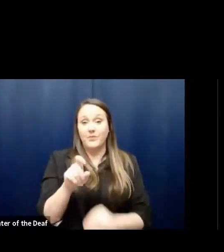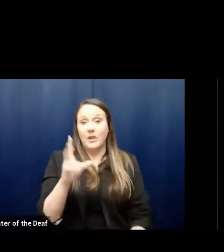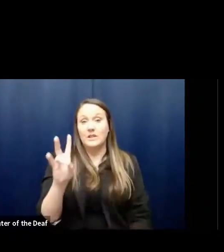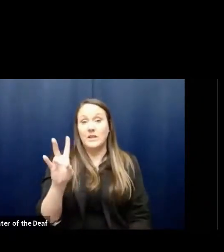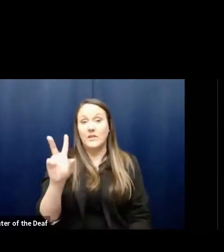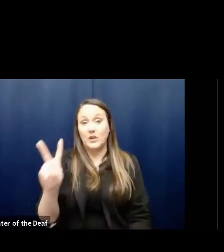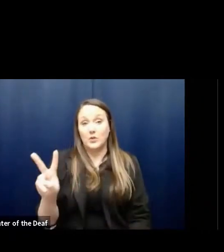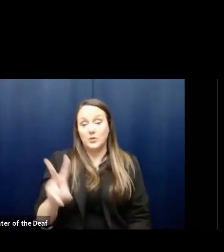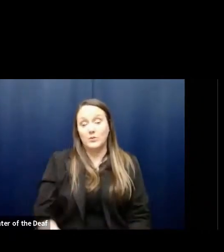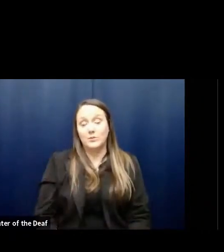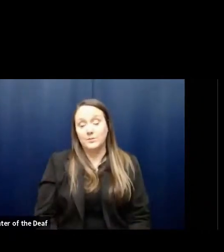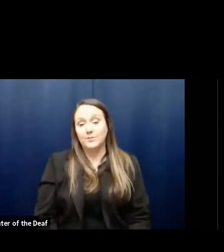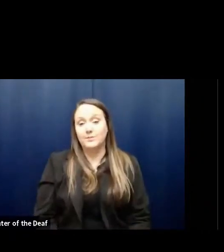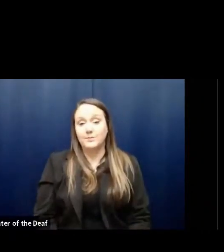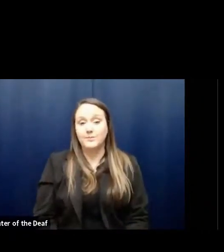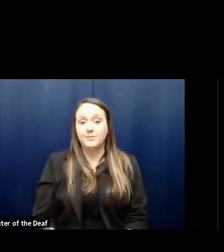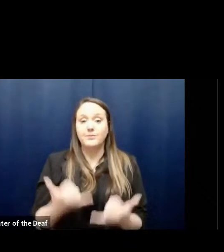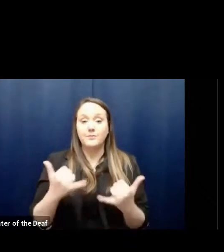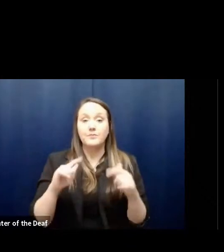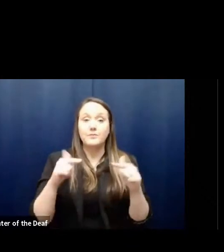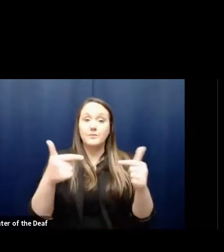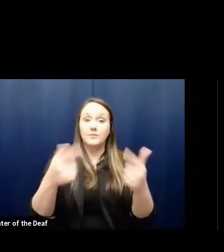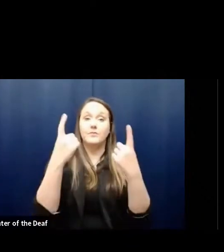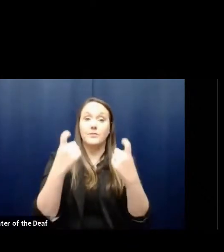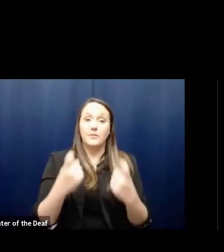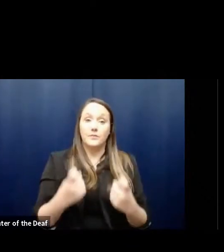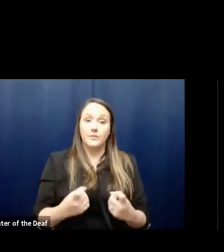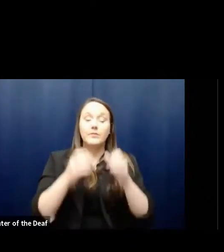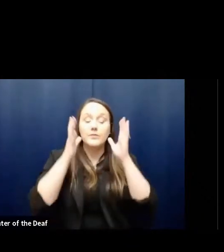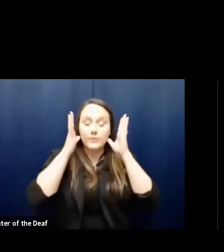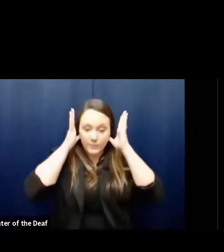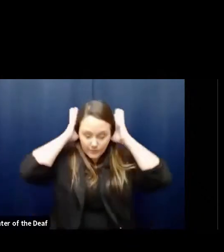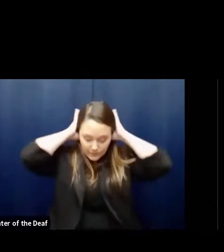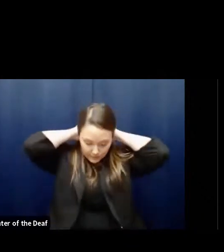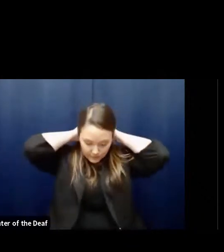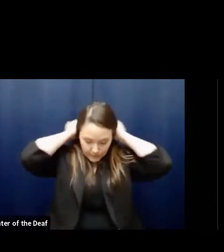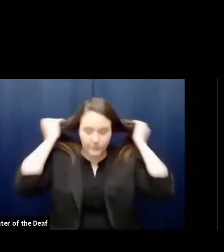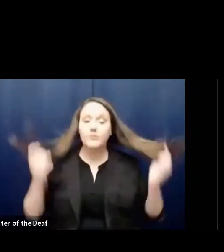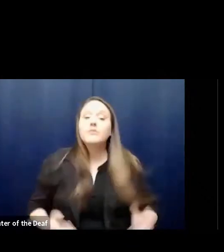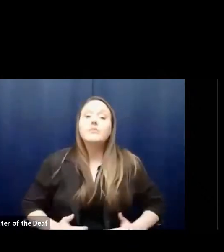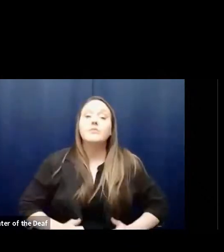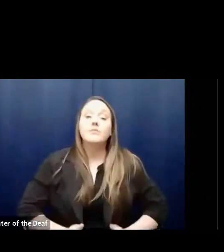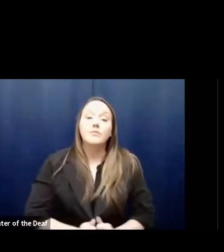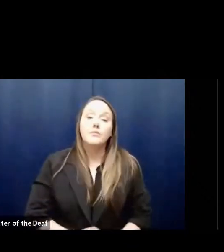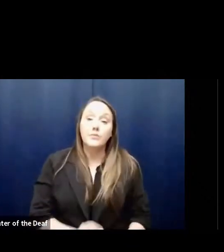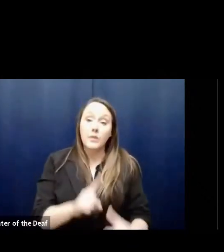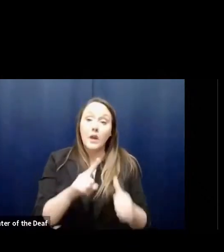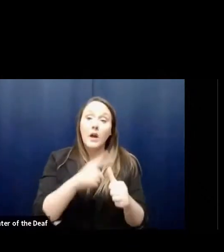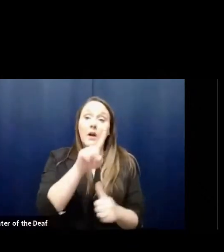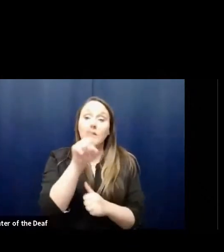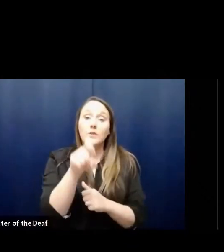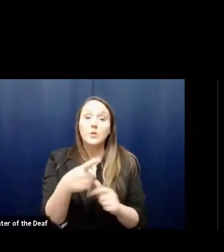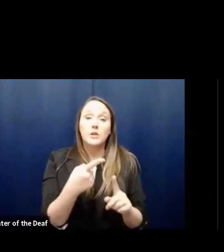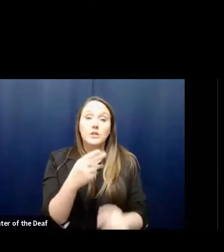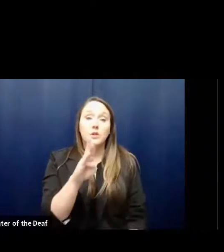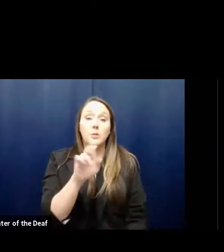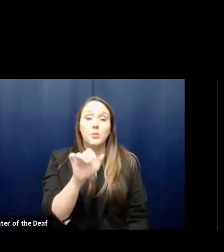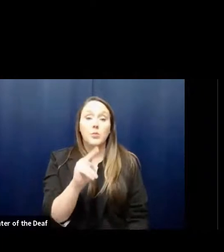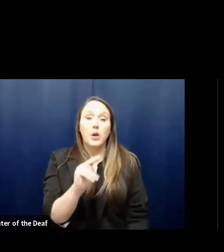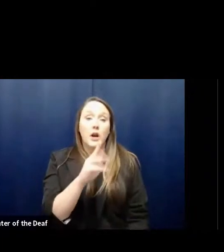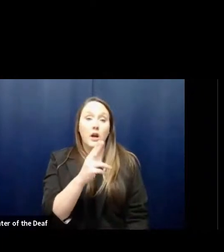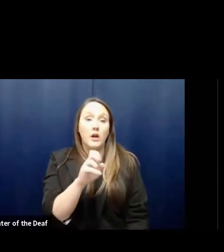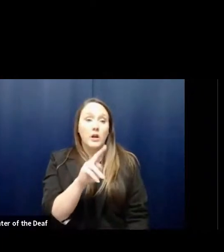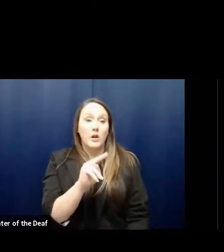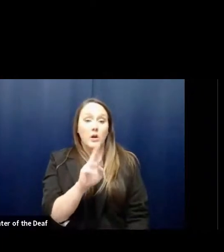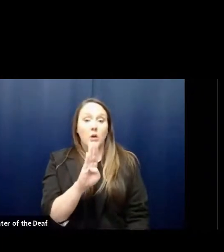172. So now I'll open up for questions. All right, the first question we have is from Brian Hornback. He says, on the